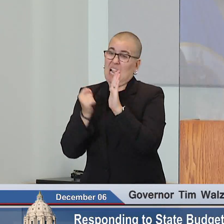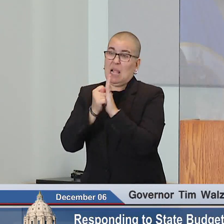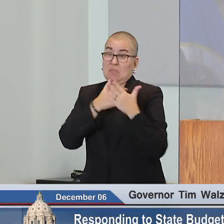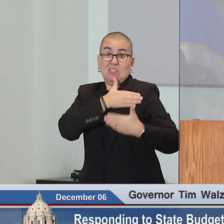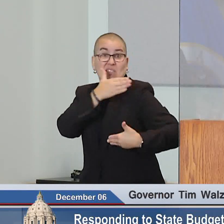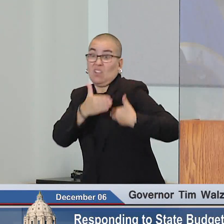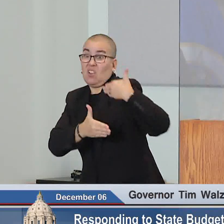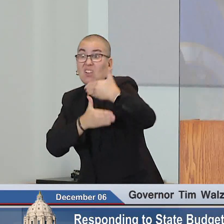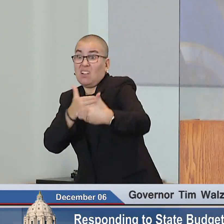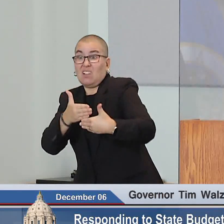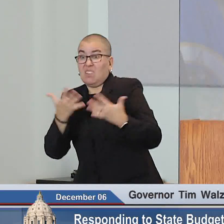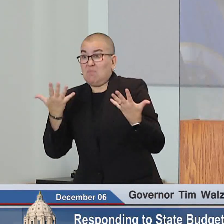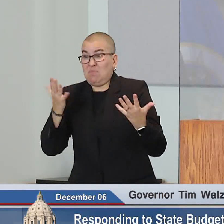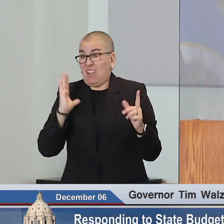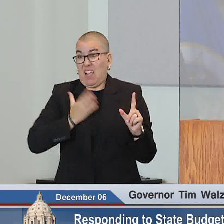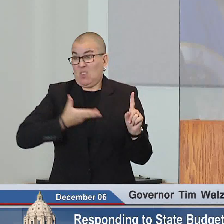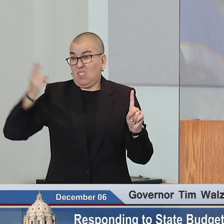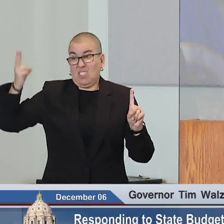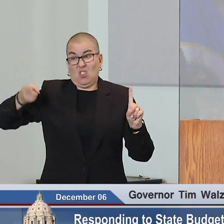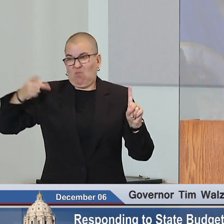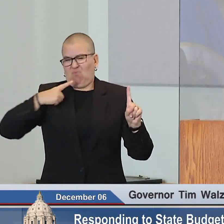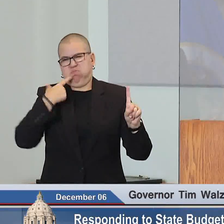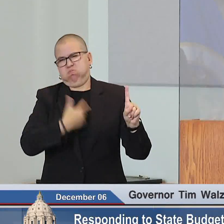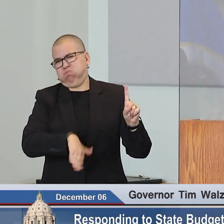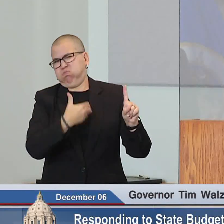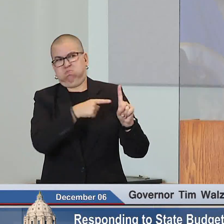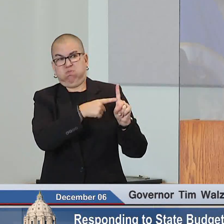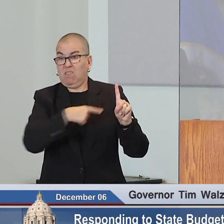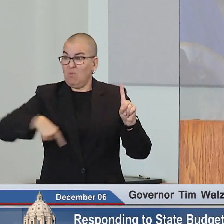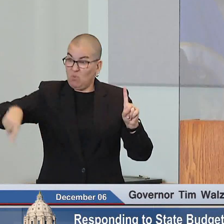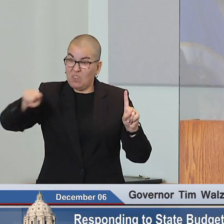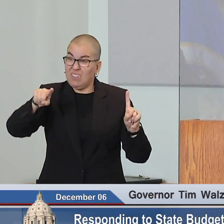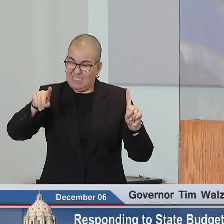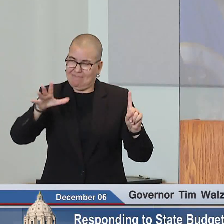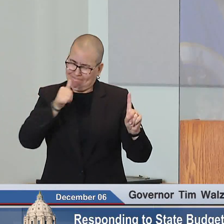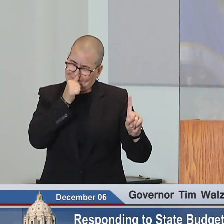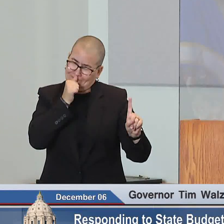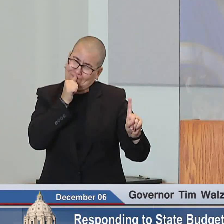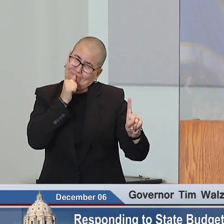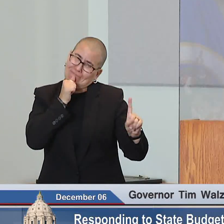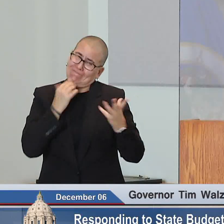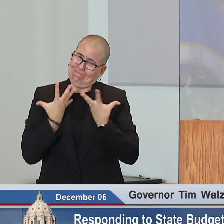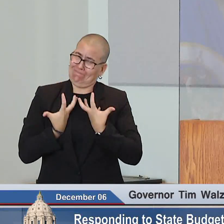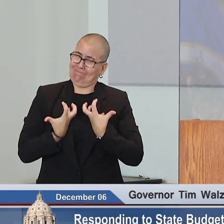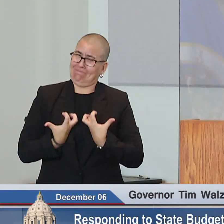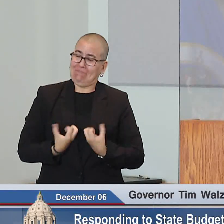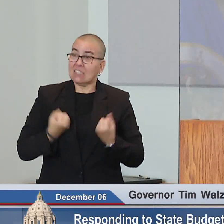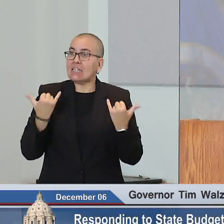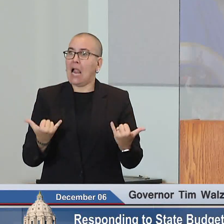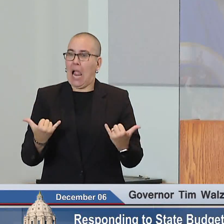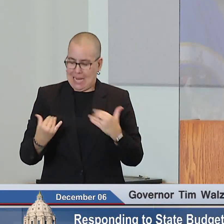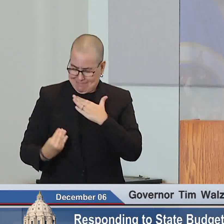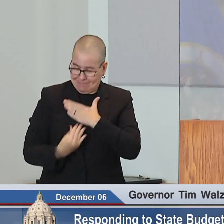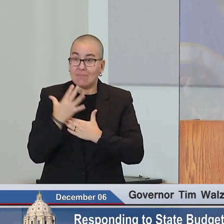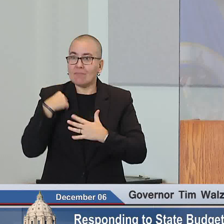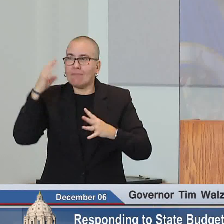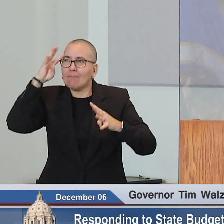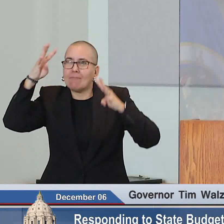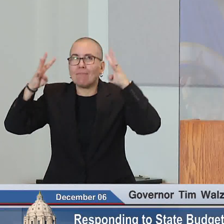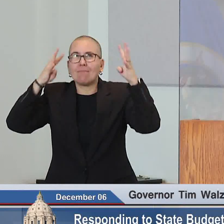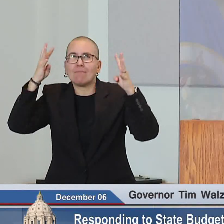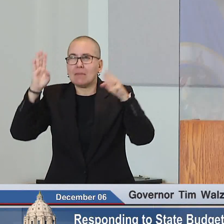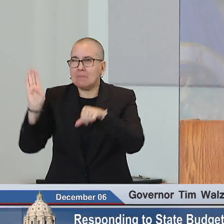history. And not only did they endure it, they came out innovatively. Our business owners, the same thing. Our students, our